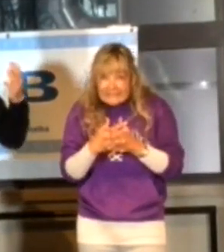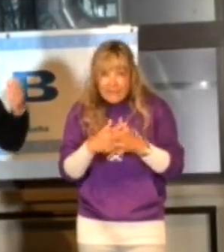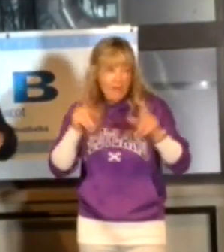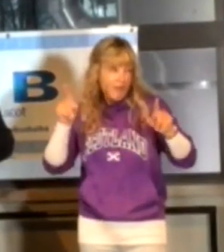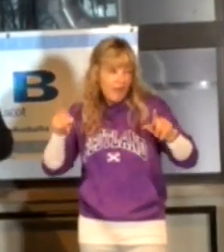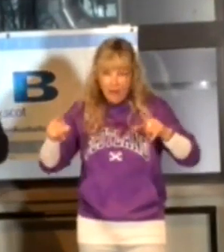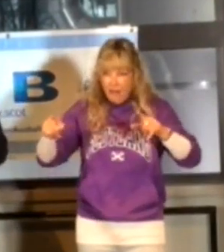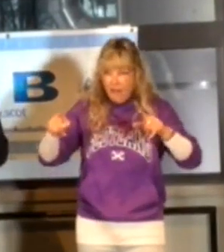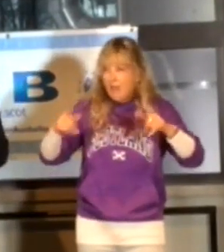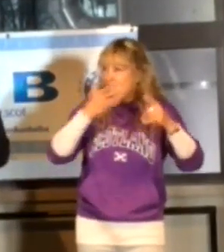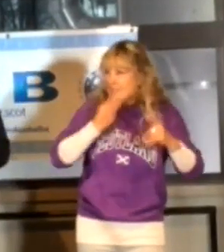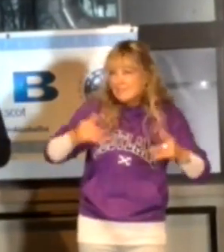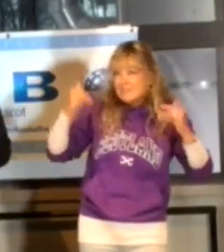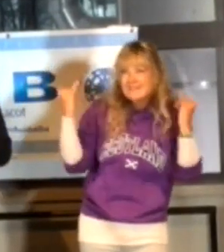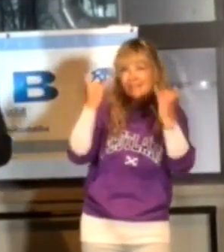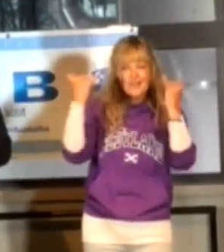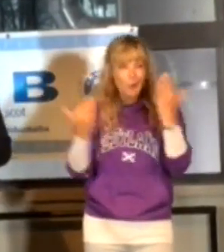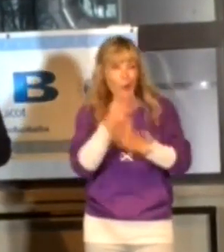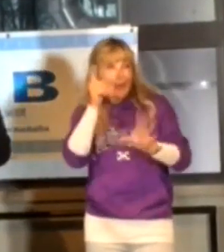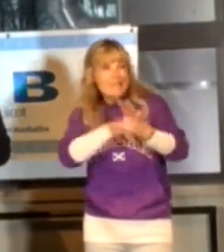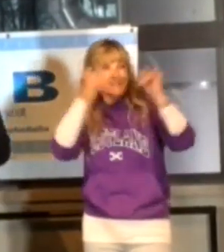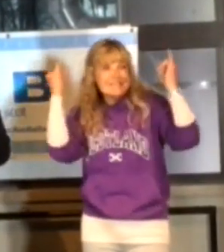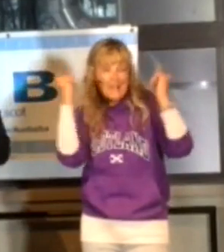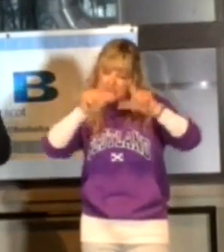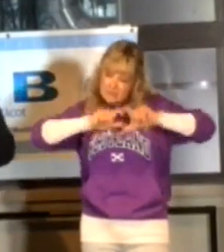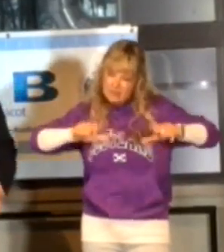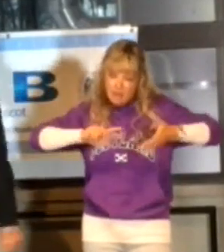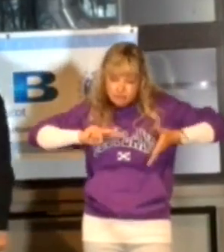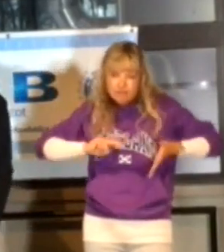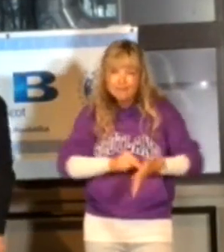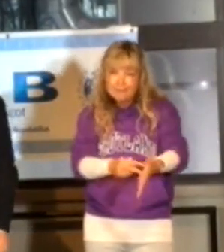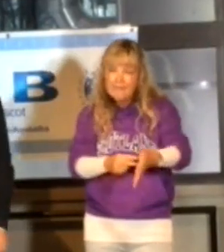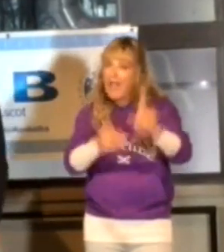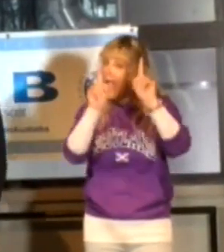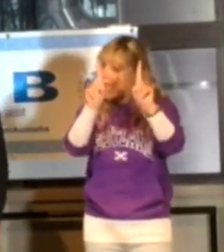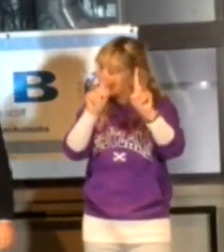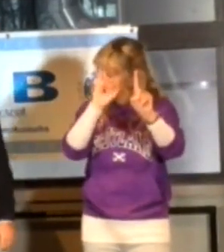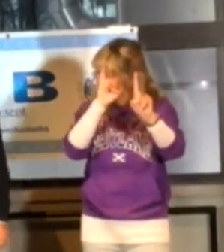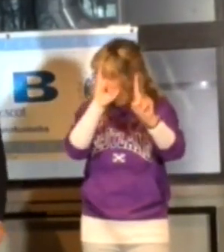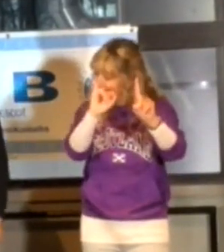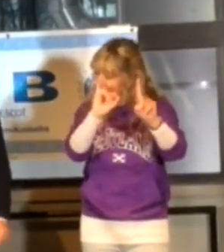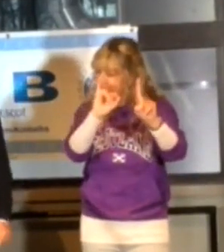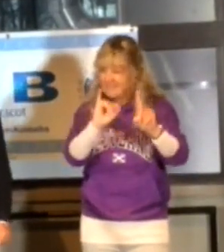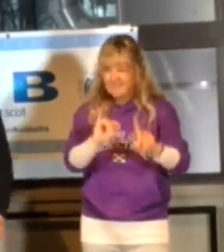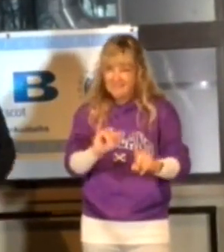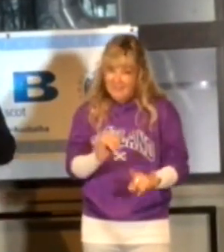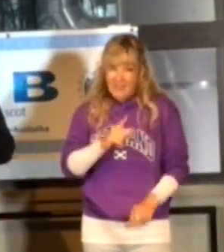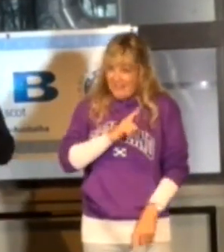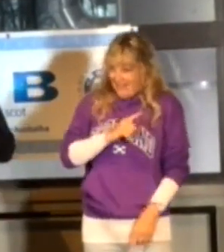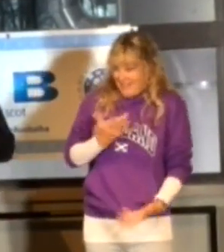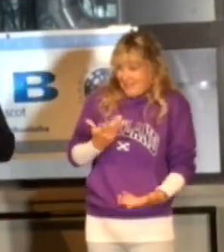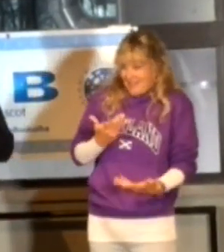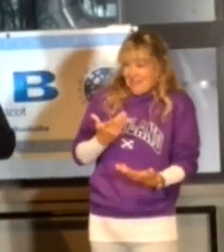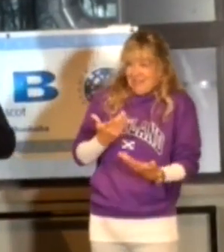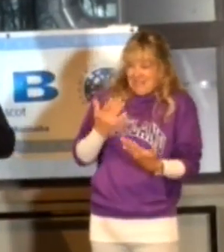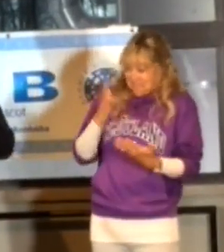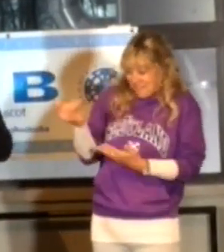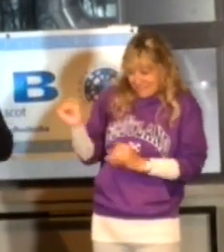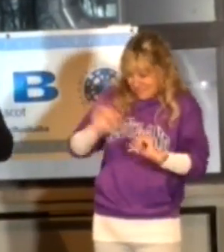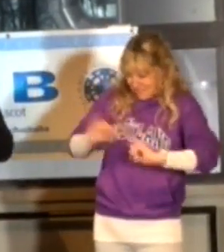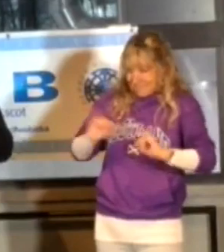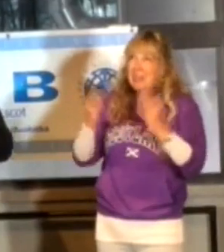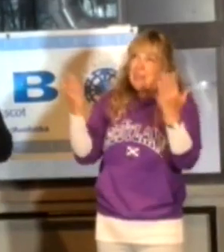festive Christmas and New Year celebrations, and despite the absolutely most foul